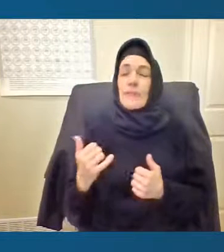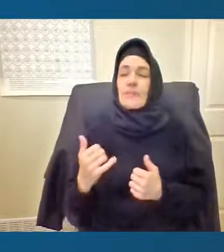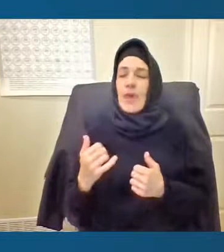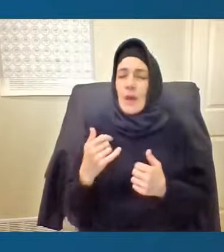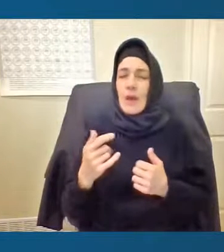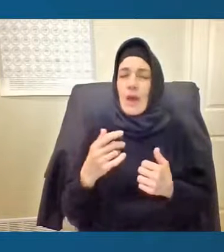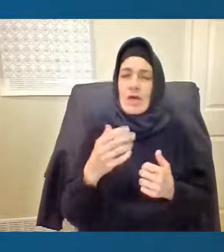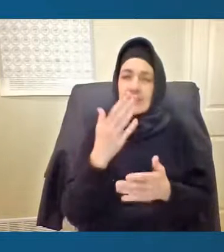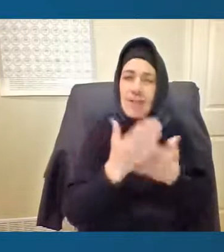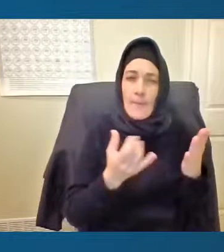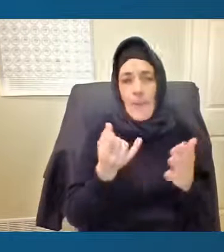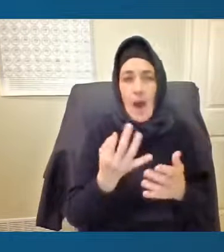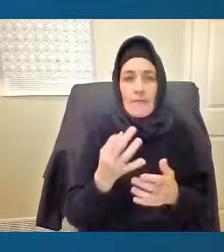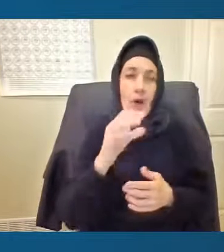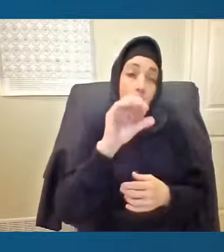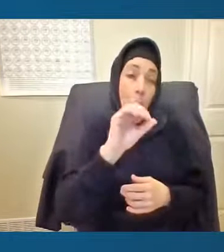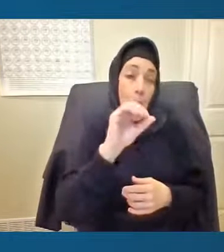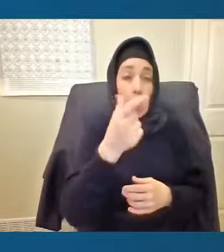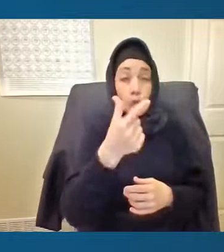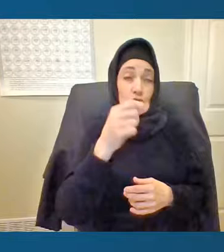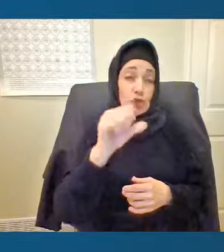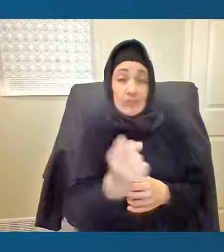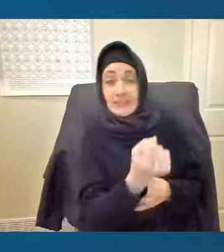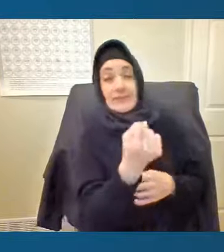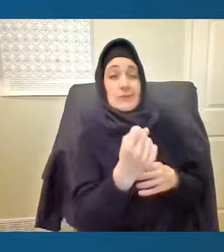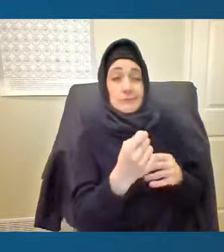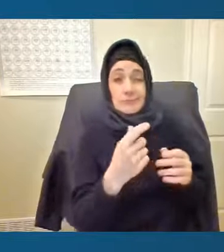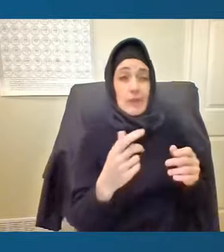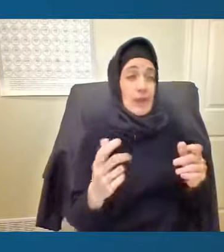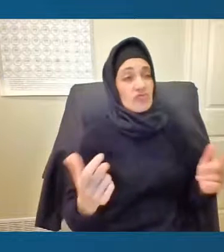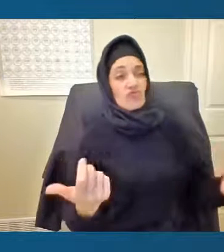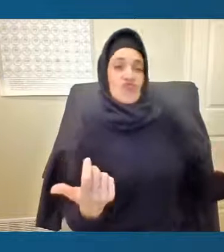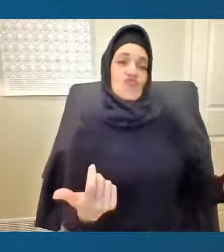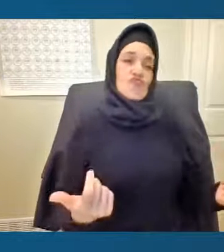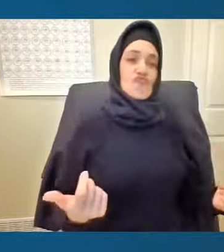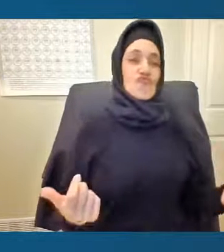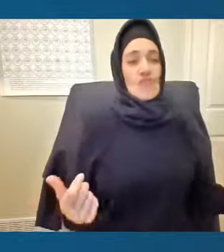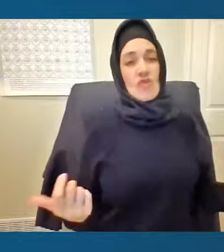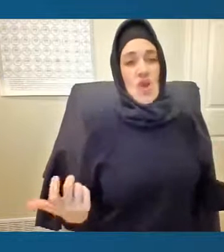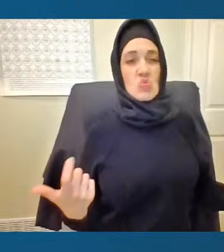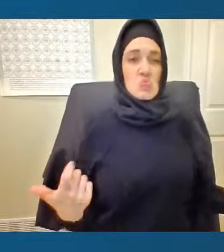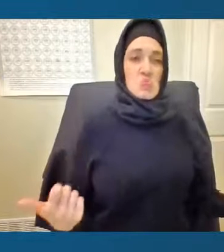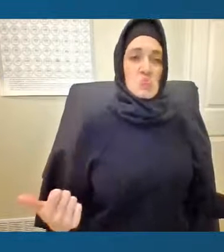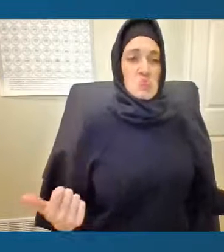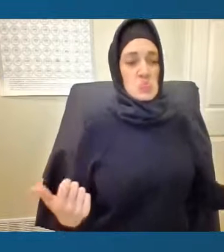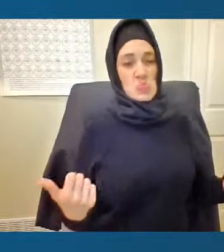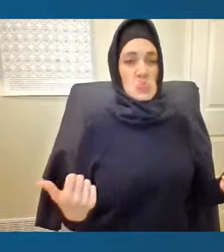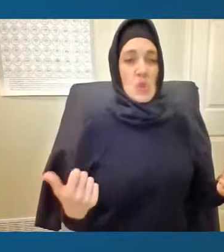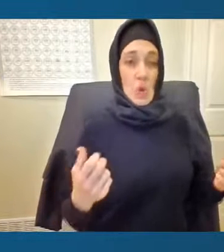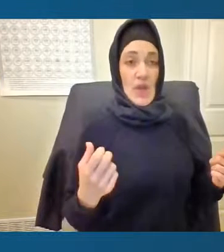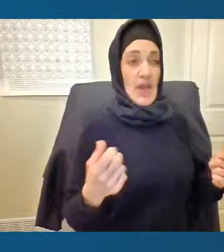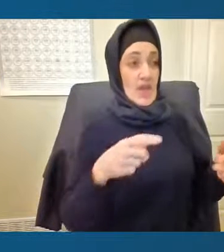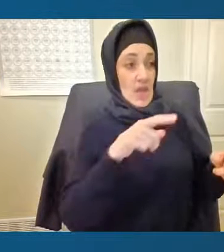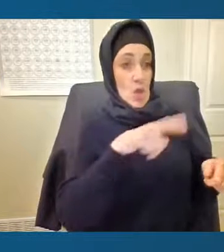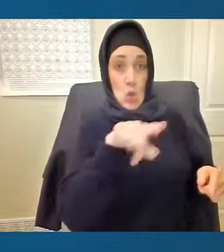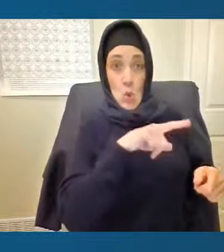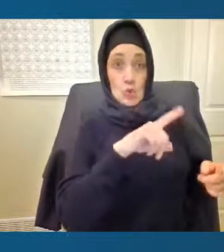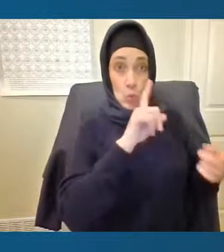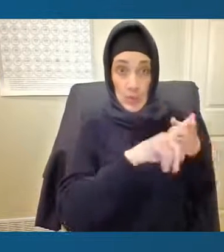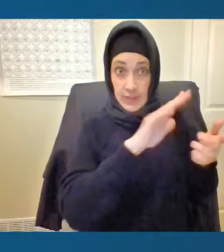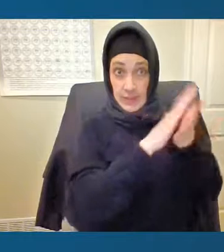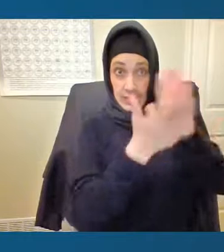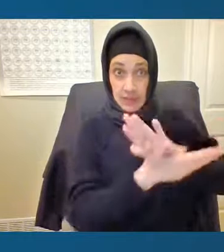some of the OGs that we used to see just converted, when they did their 33 after the salah, you know how these brothers did it, man?